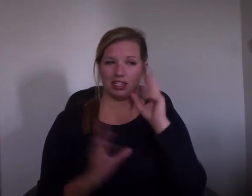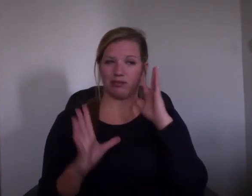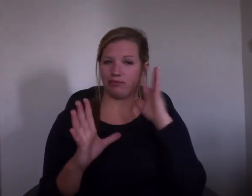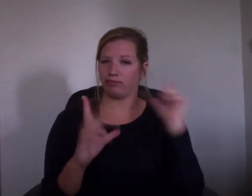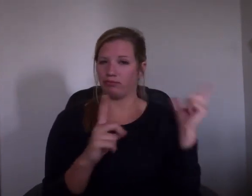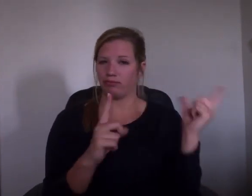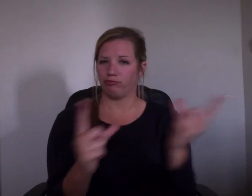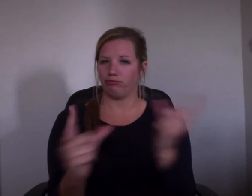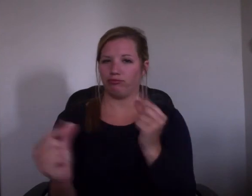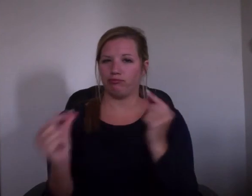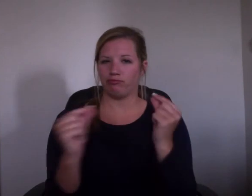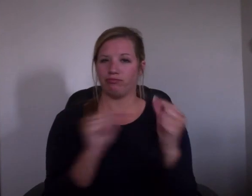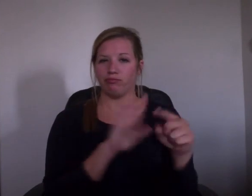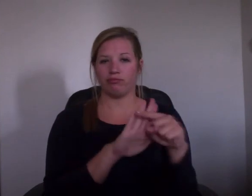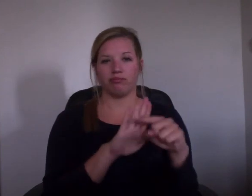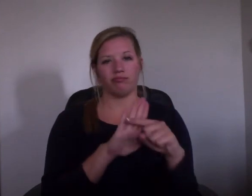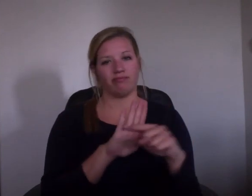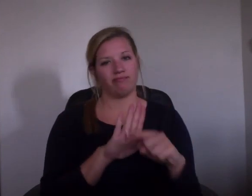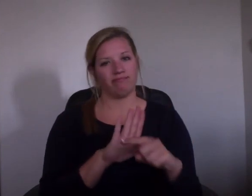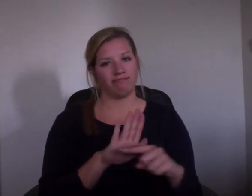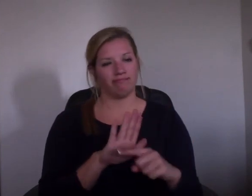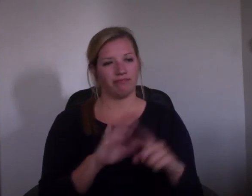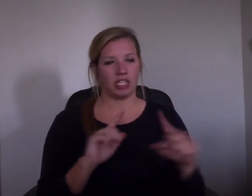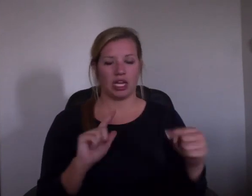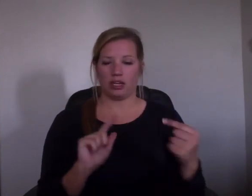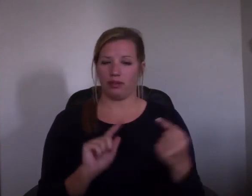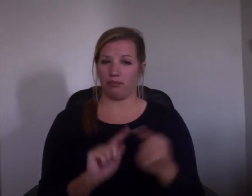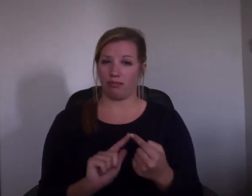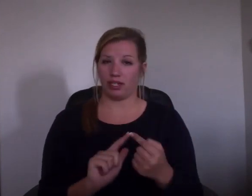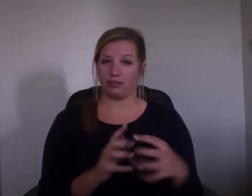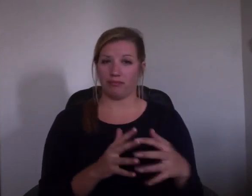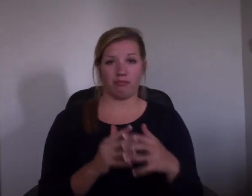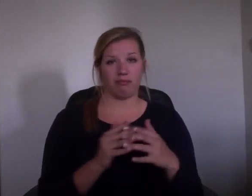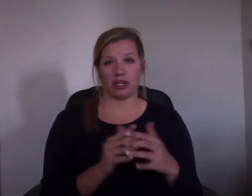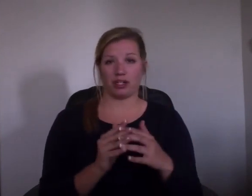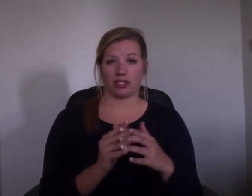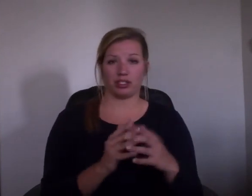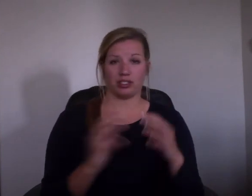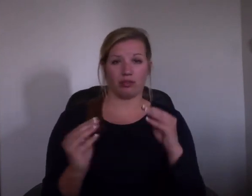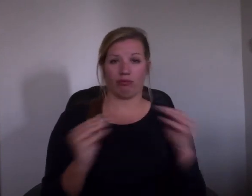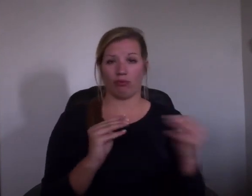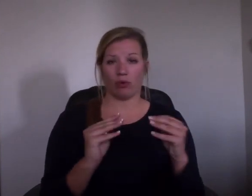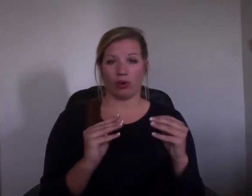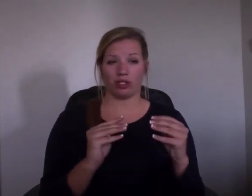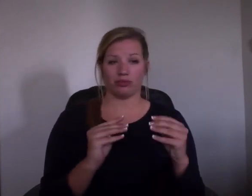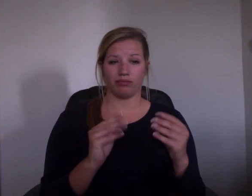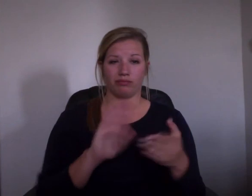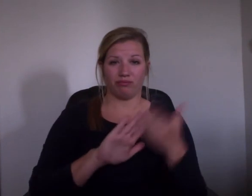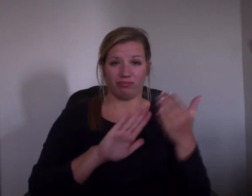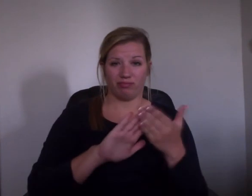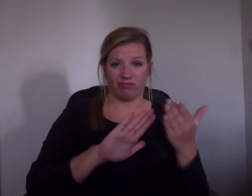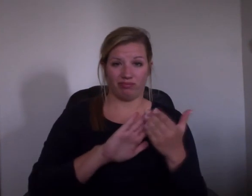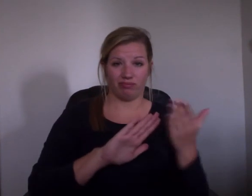negative things about the way the U.S. conducted the war from the Vietnamese, the American